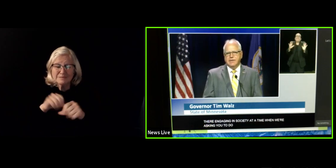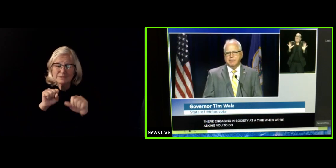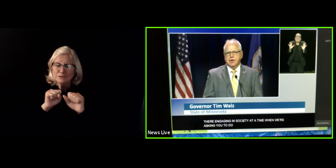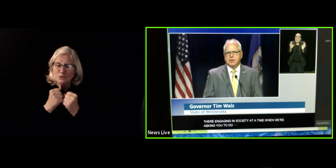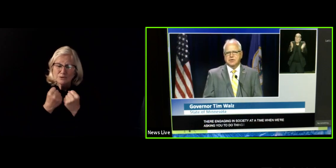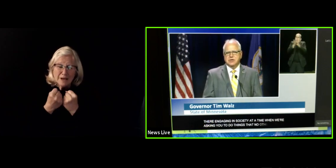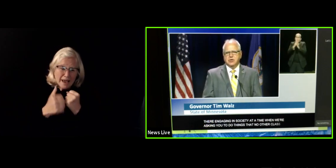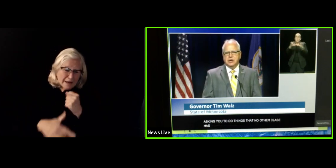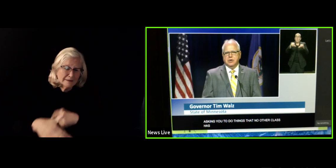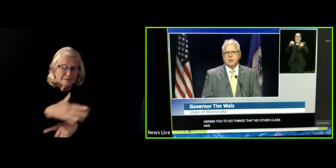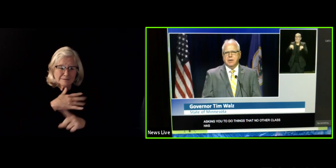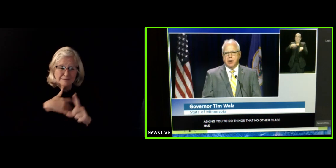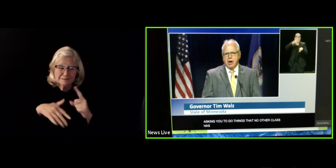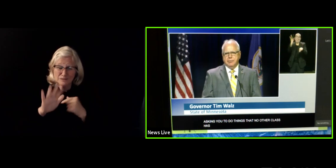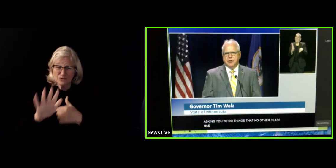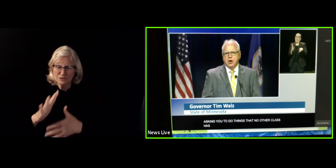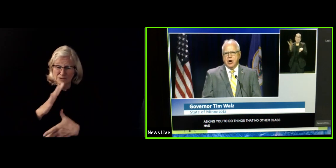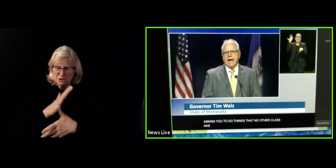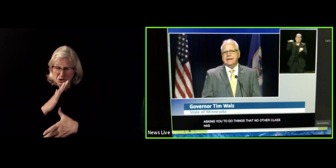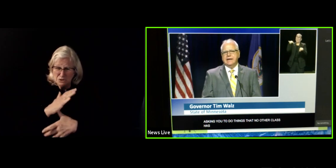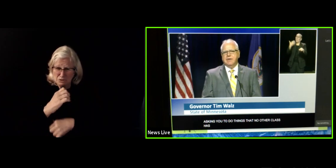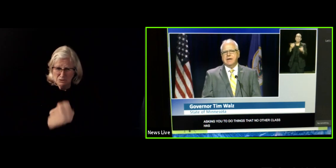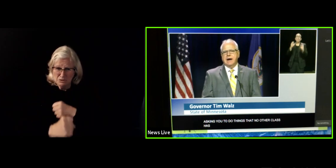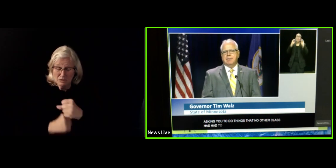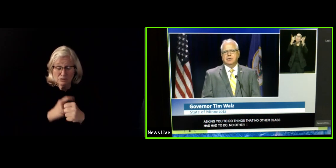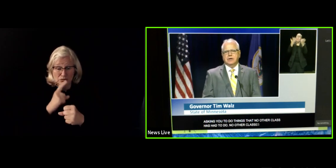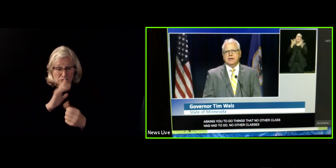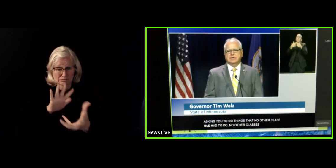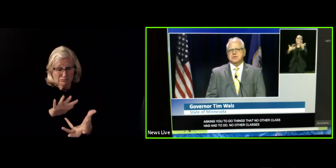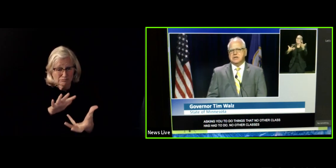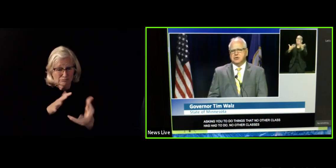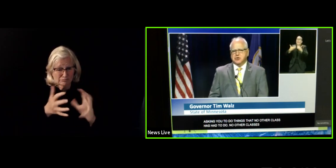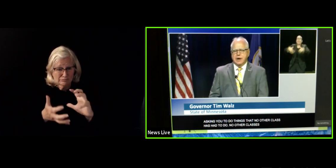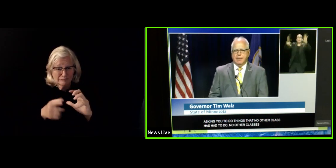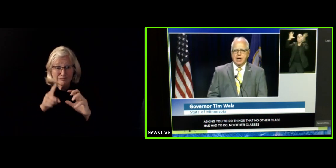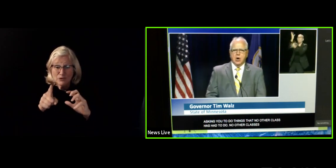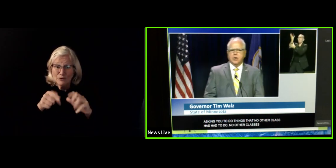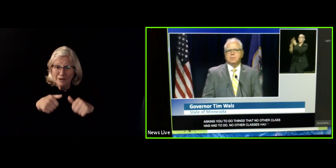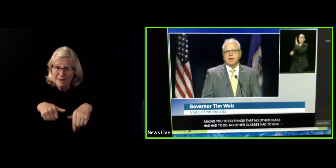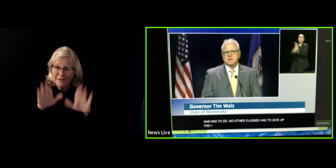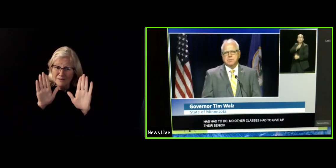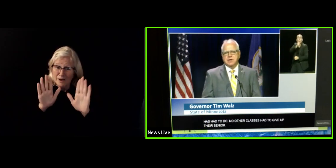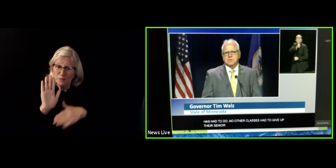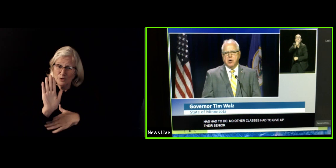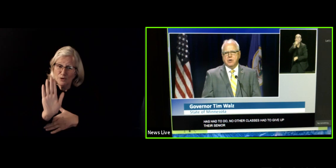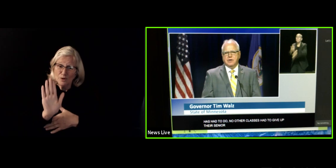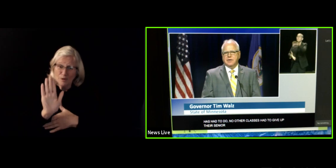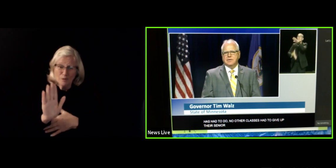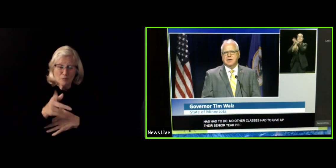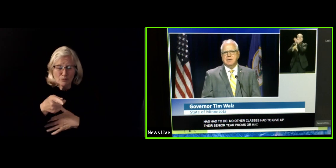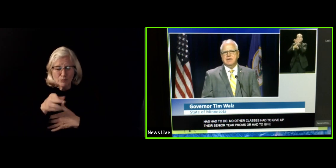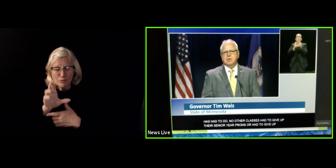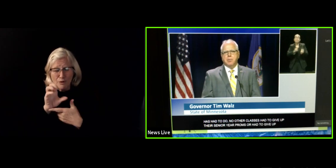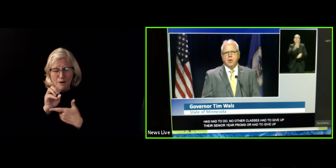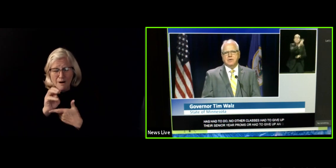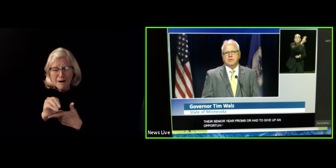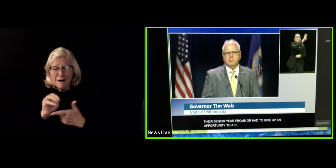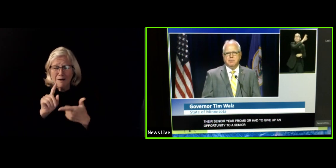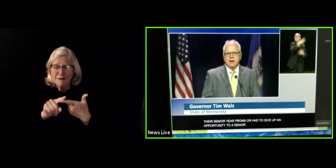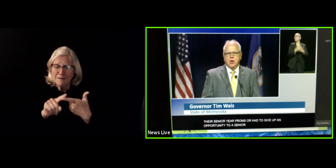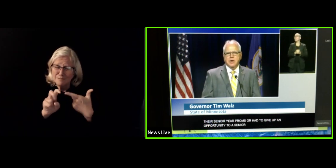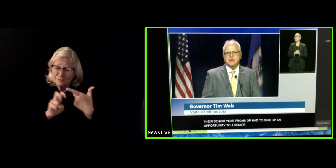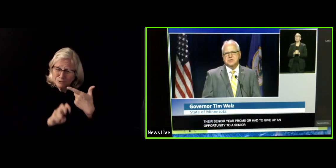give up their senior year proms, or had to give up the opportunity to a senior trip, or to play spring sports. As I said, many of you were poised